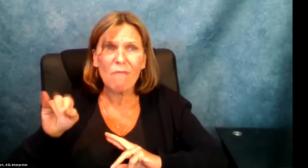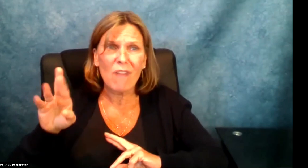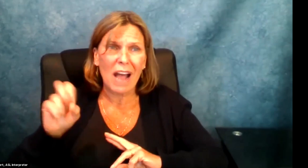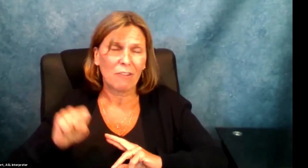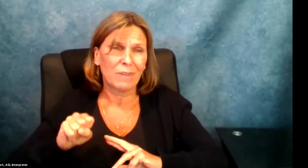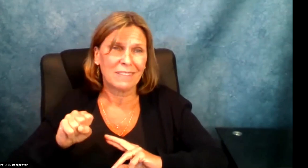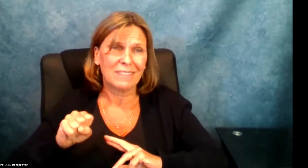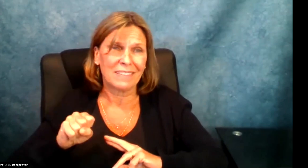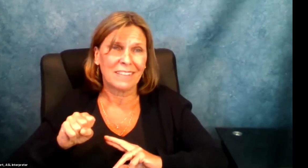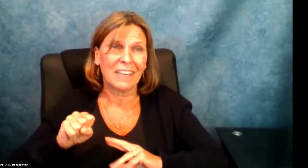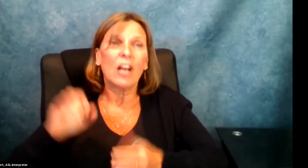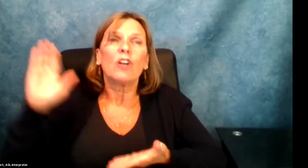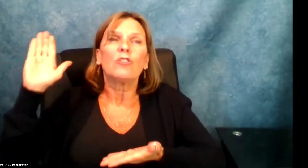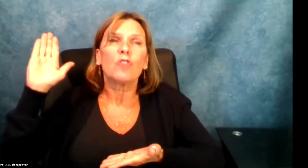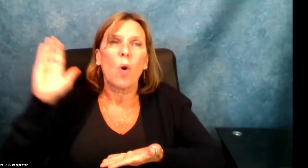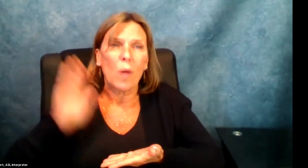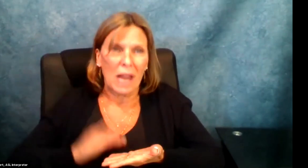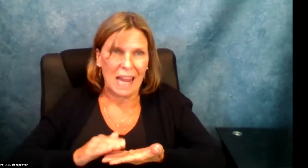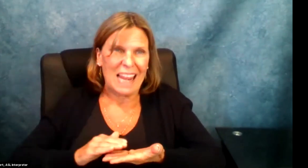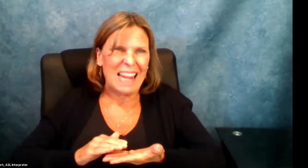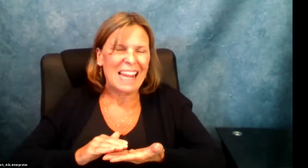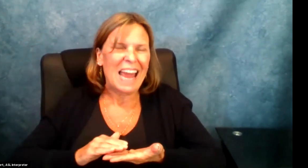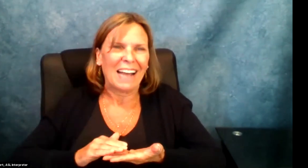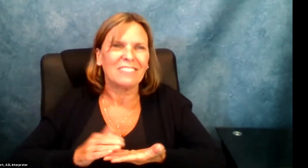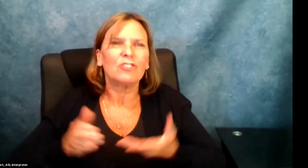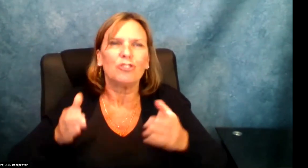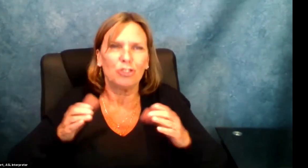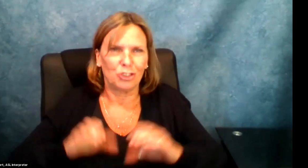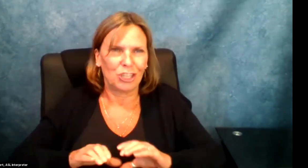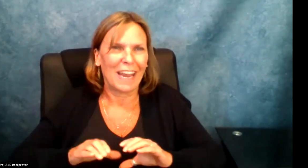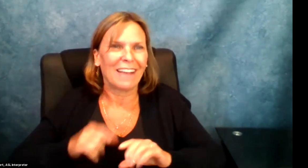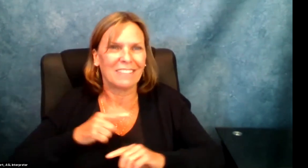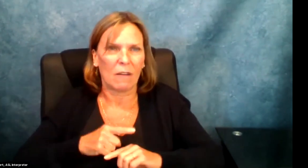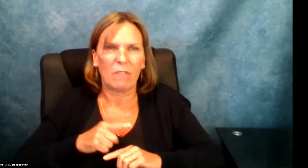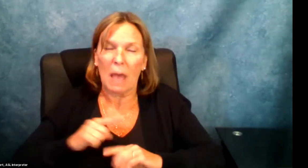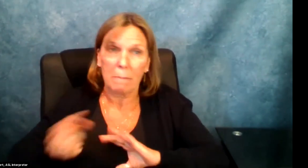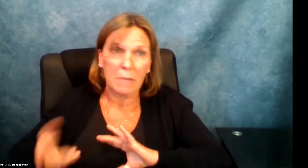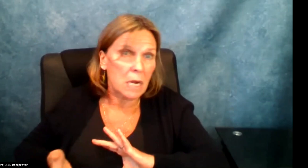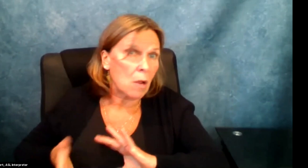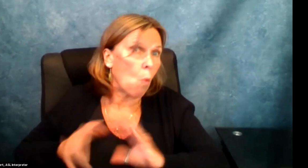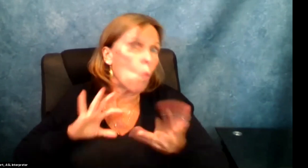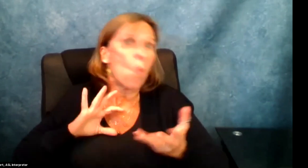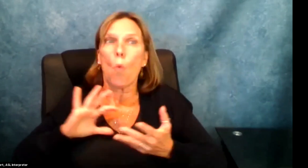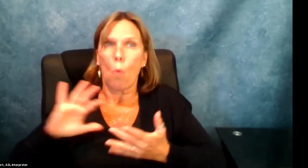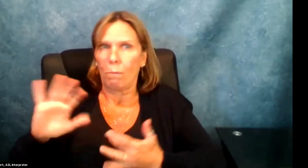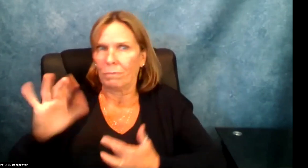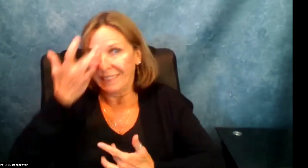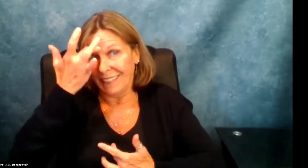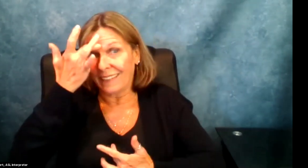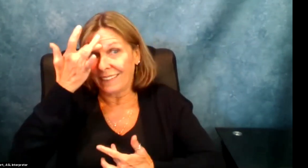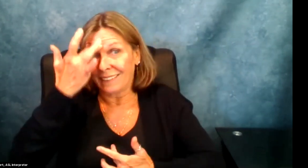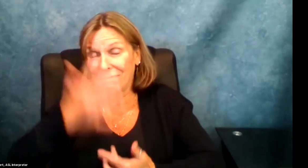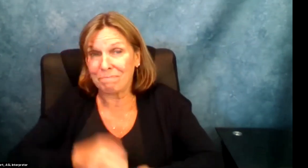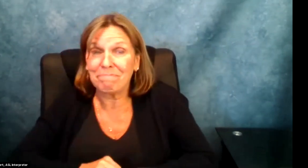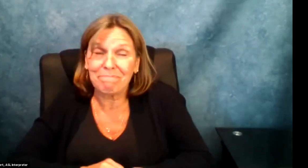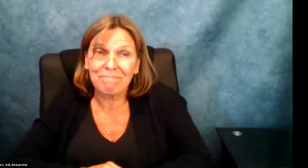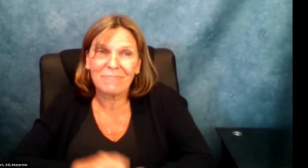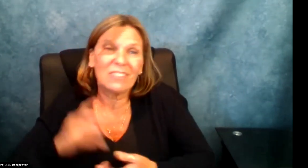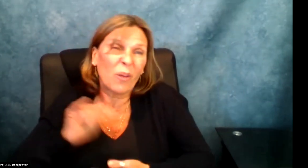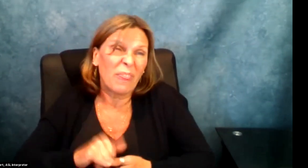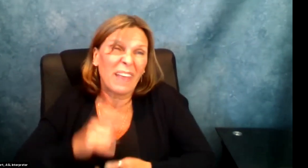they'll have that huge immune inflammatory response that then can create a lot of problems. So that's the way I think about it. You